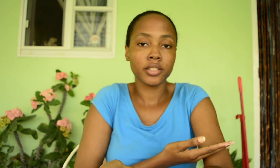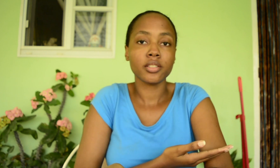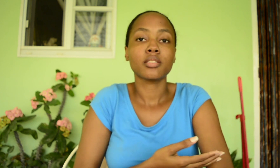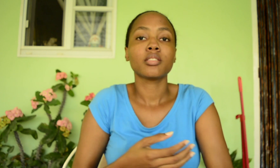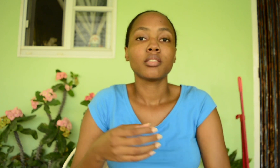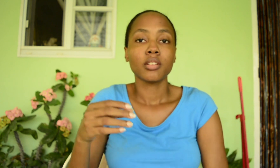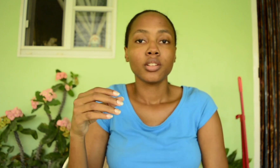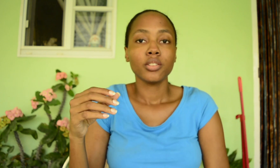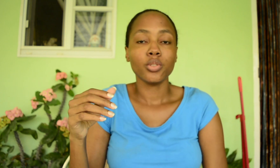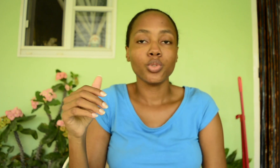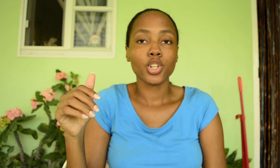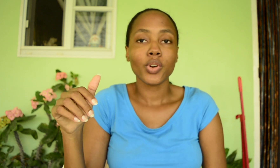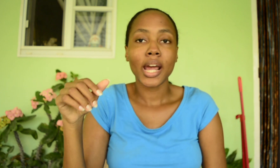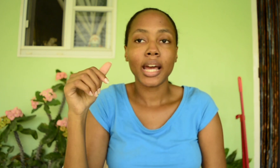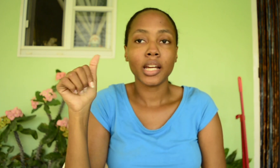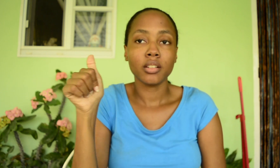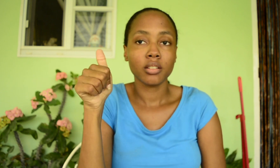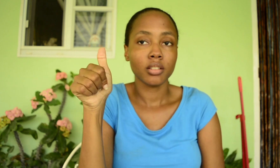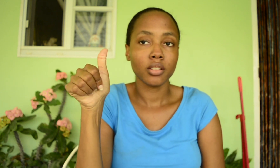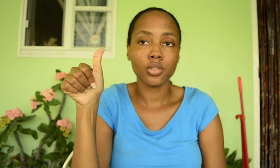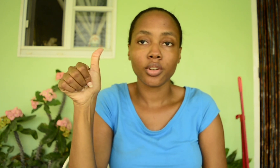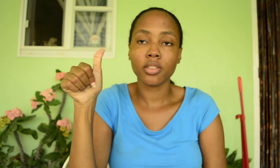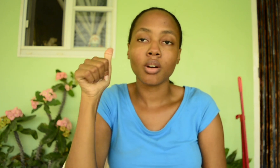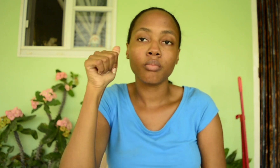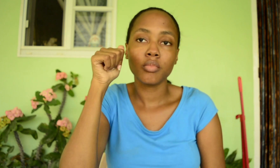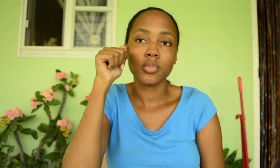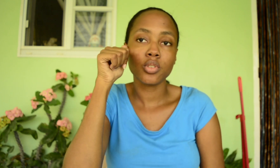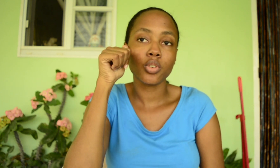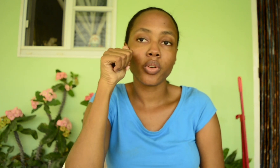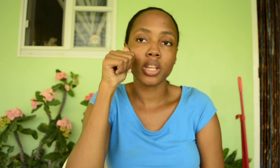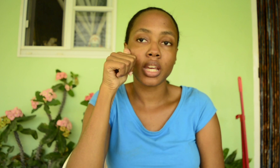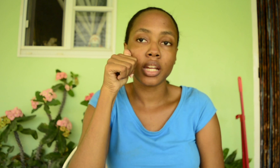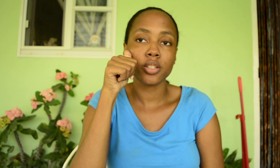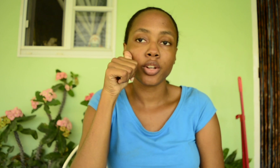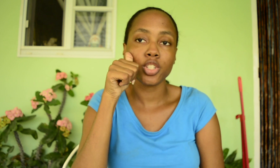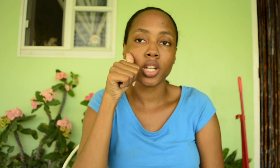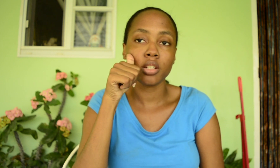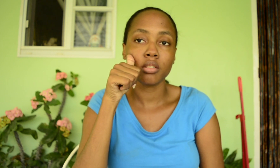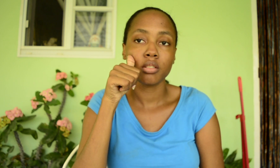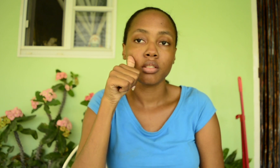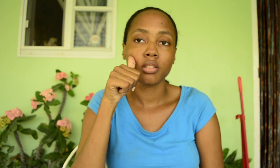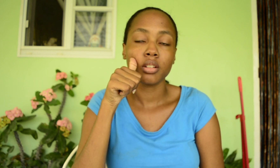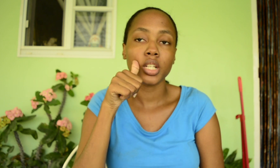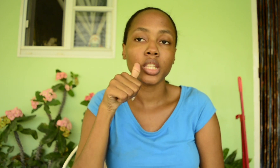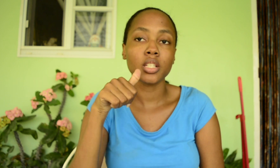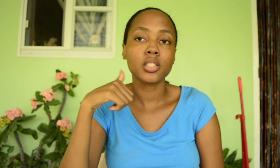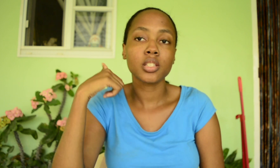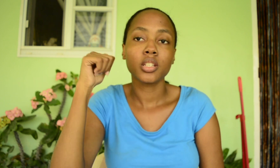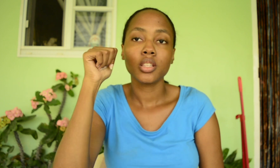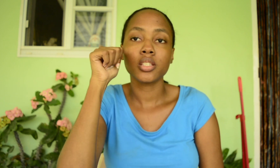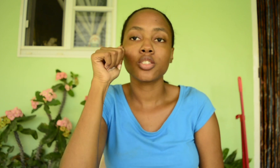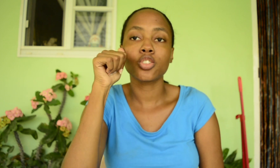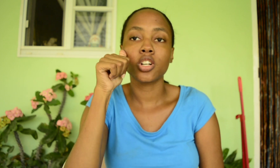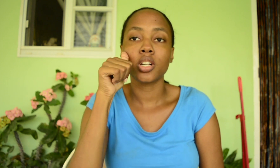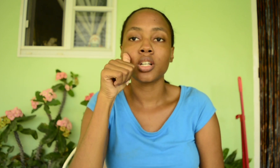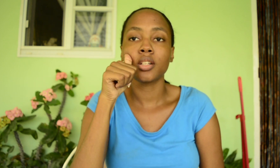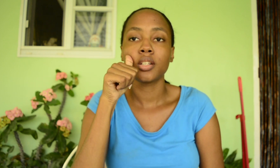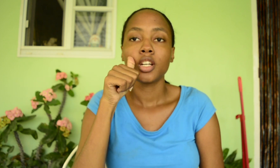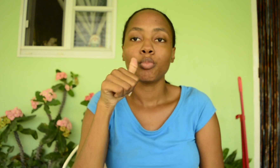Daughters, use your right hand, use your thumb to graze against your chin like this. This is girl, but